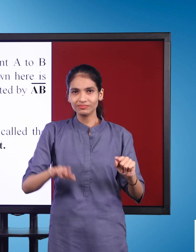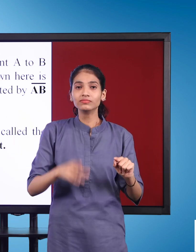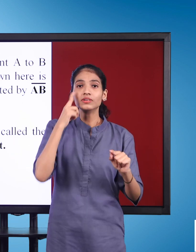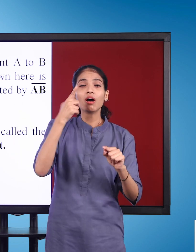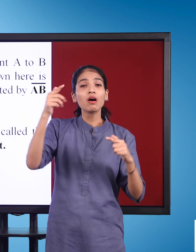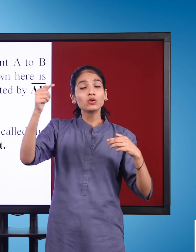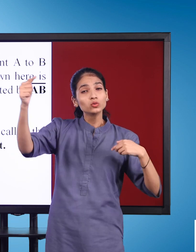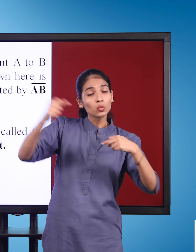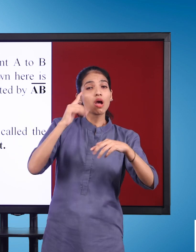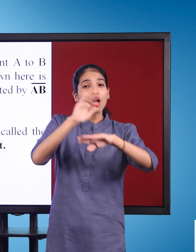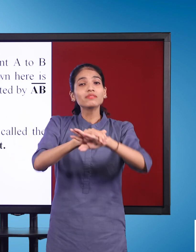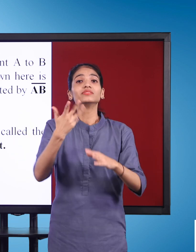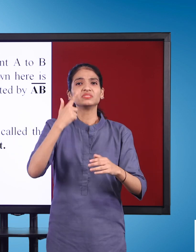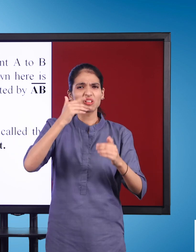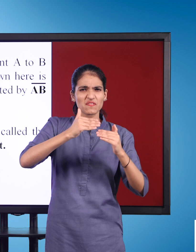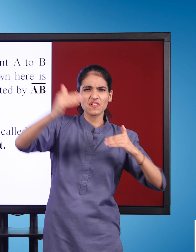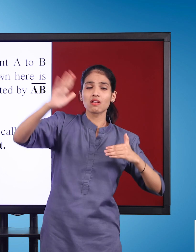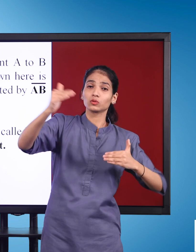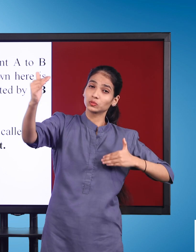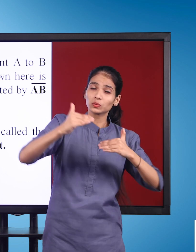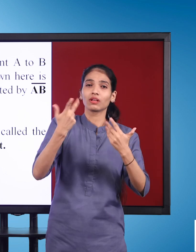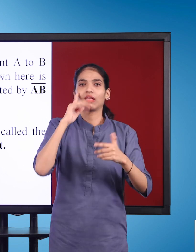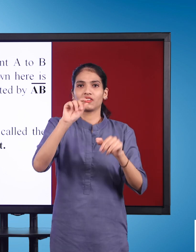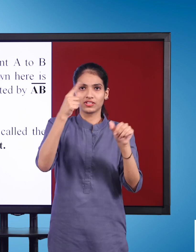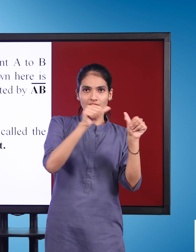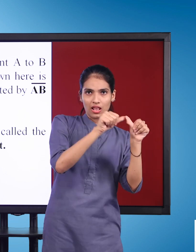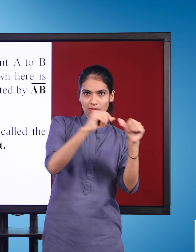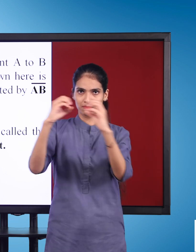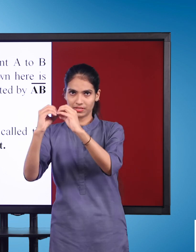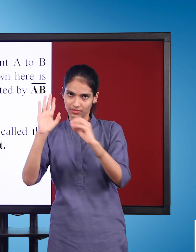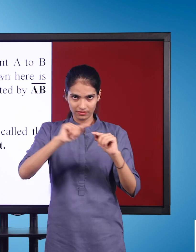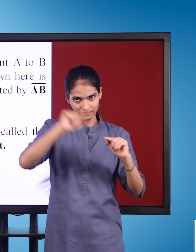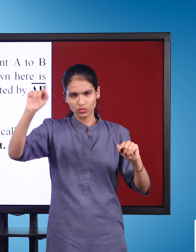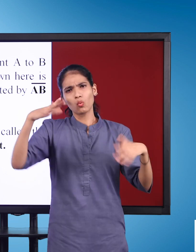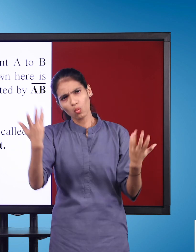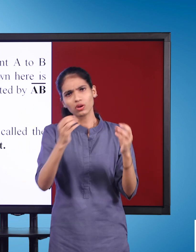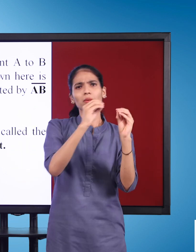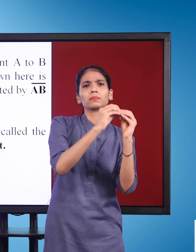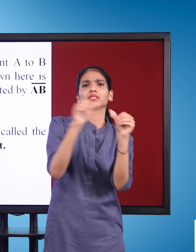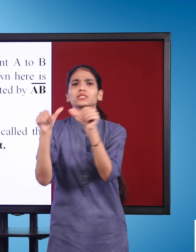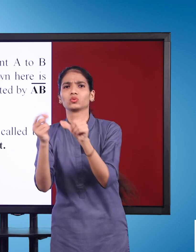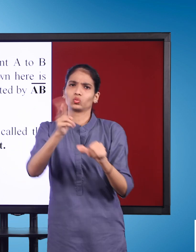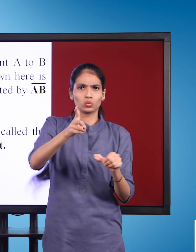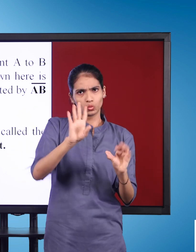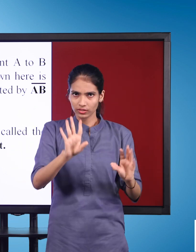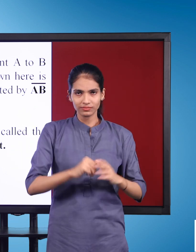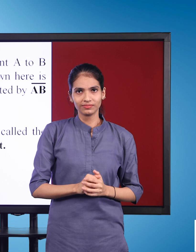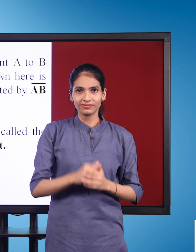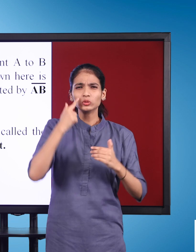including A and B, shown here is a line segment. It is denoted by AB and